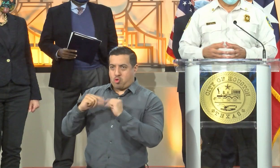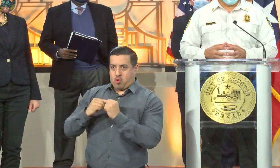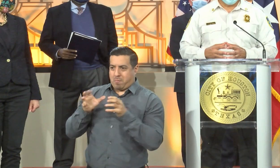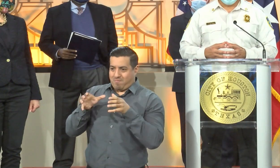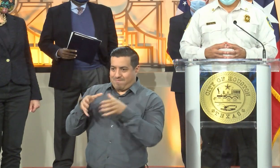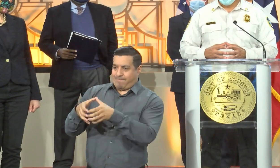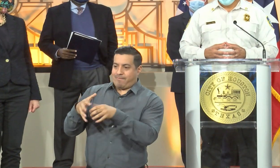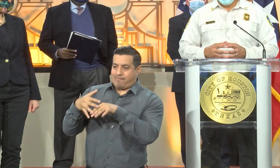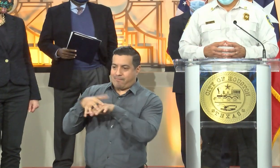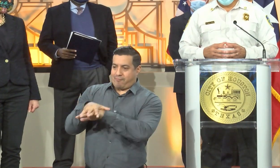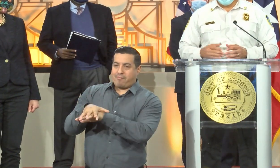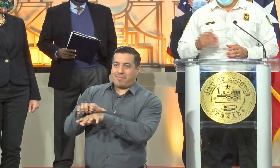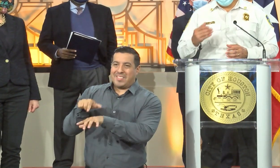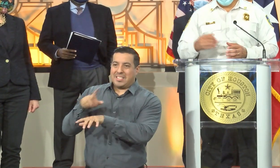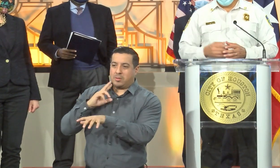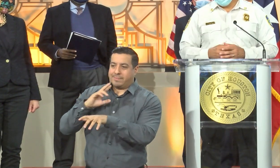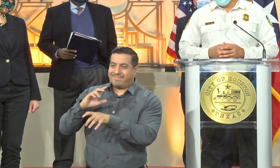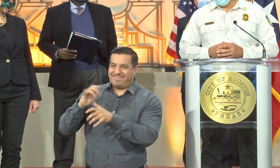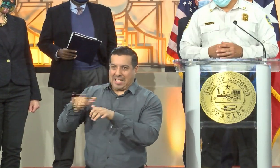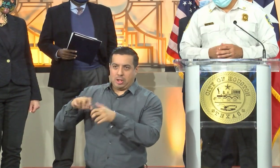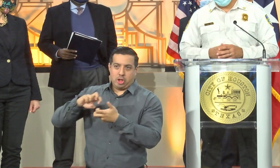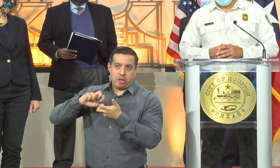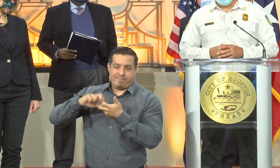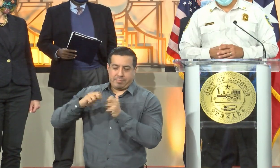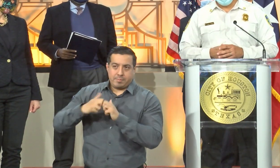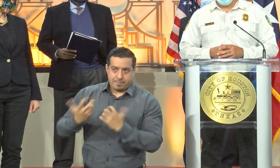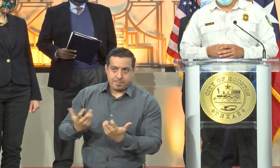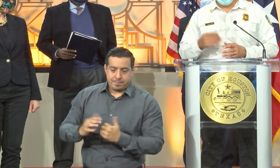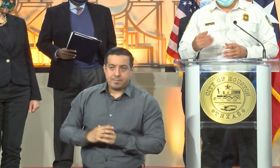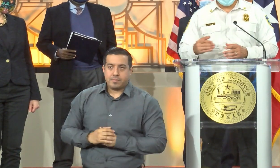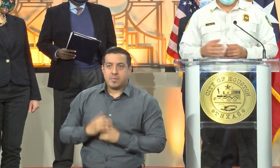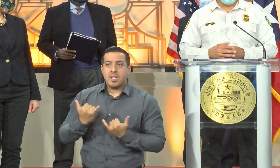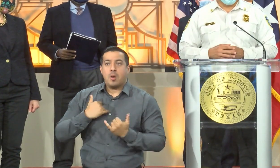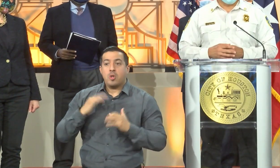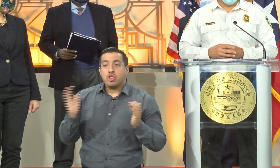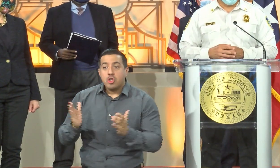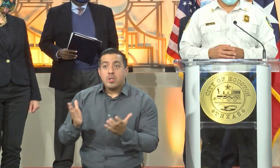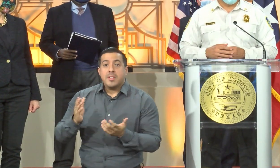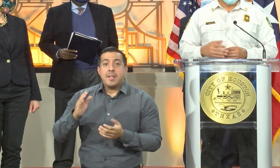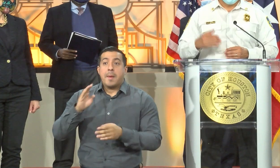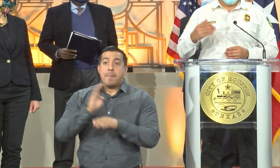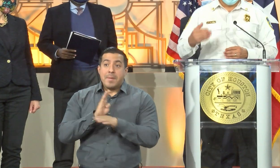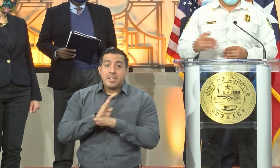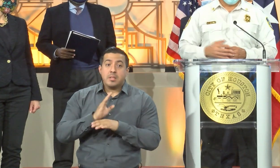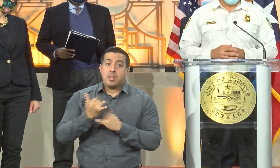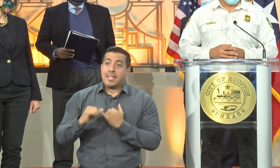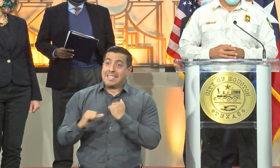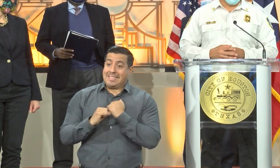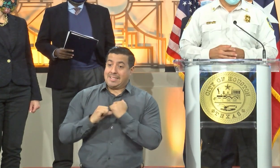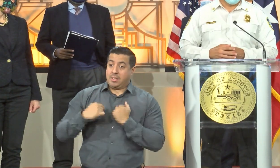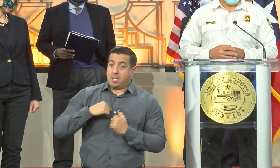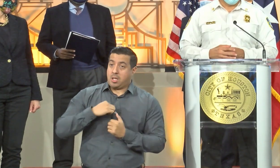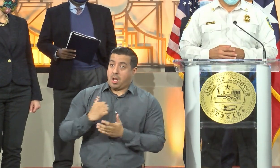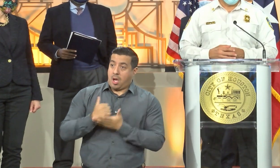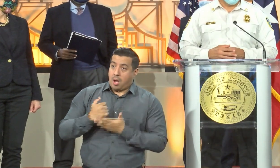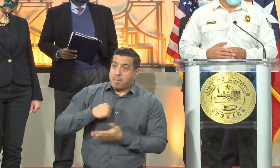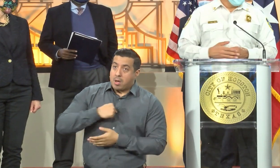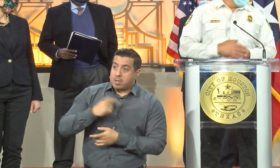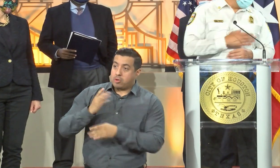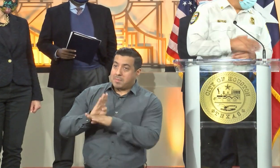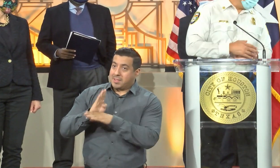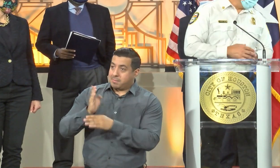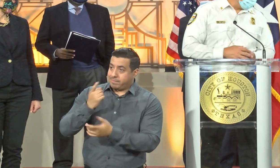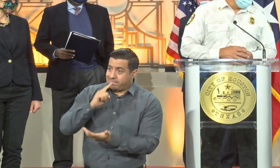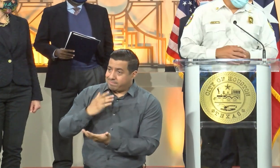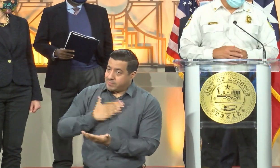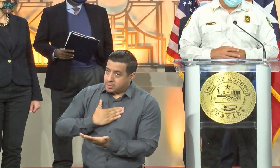is causing an issue. So again, we encourage people and businesses to assist us in doing the right thing and providing a safe environment.